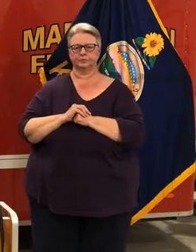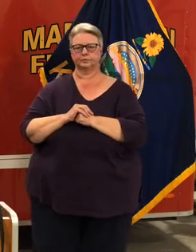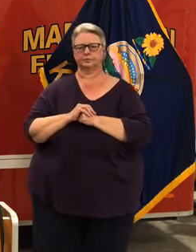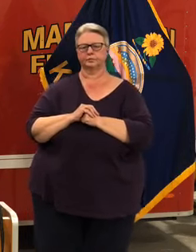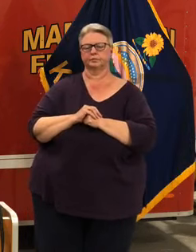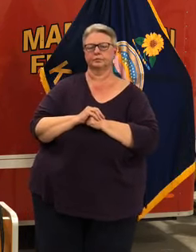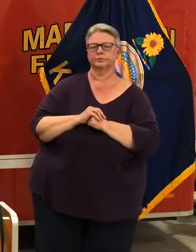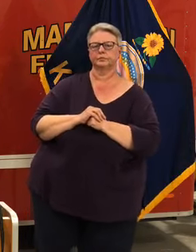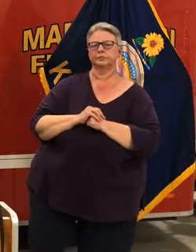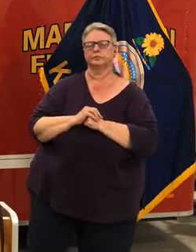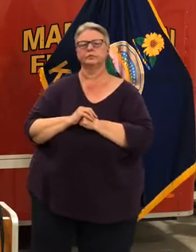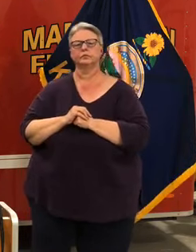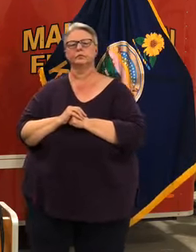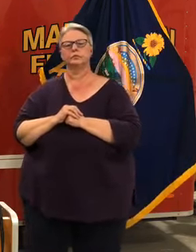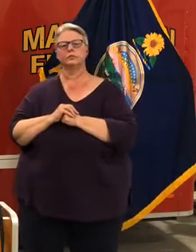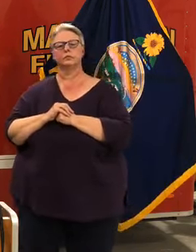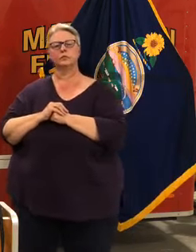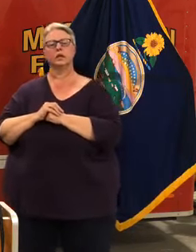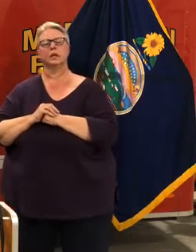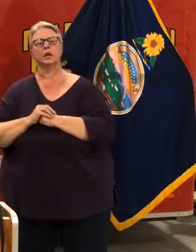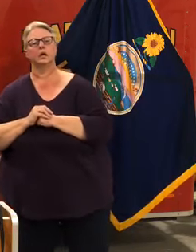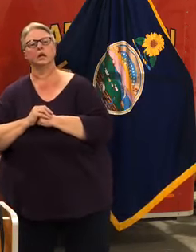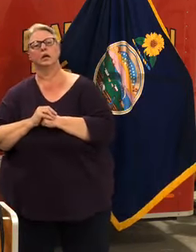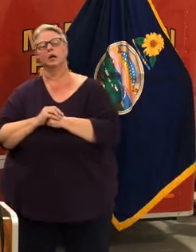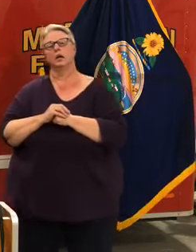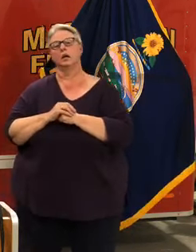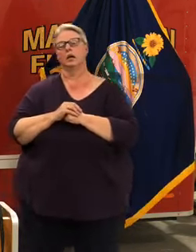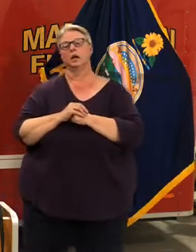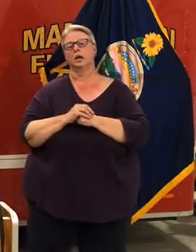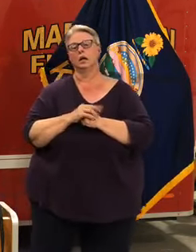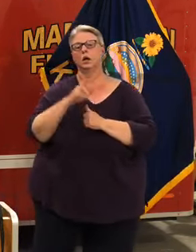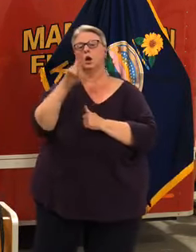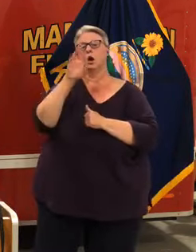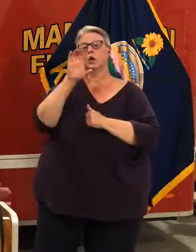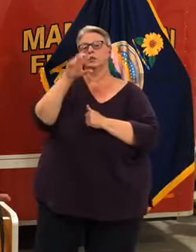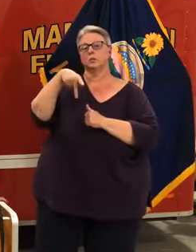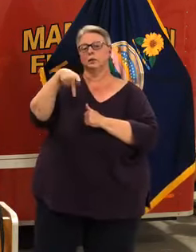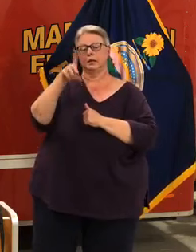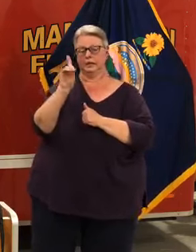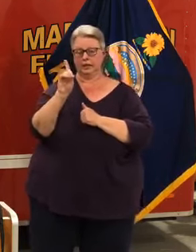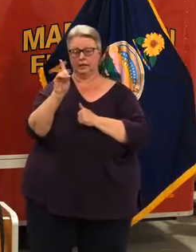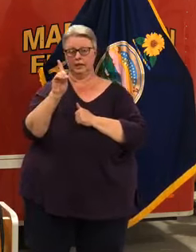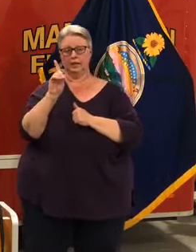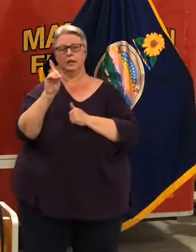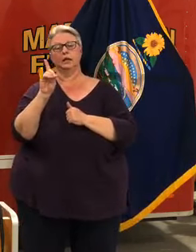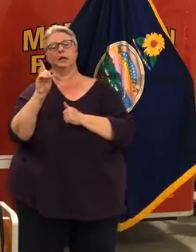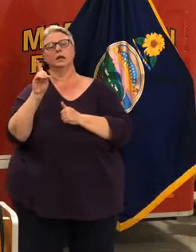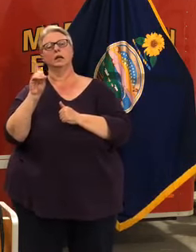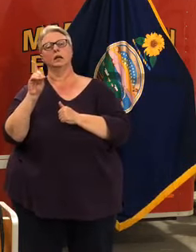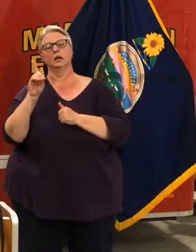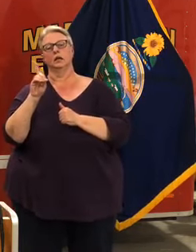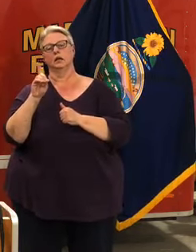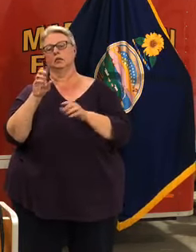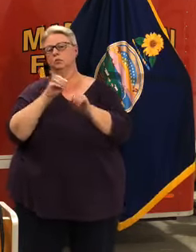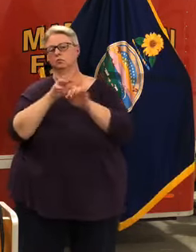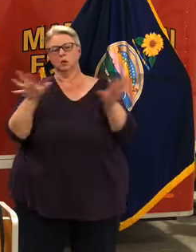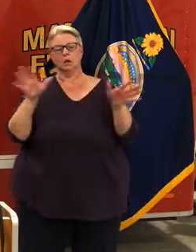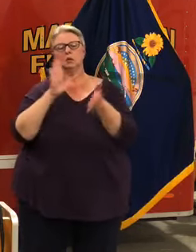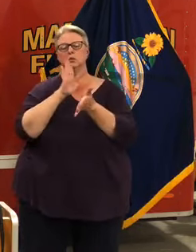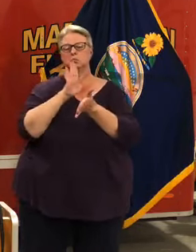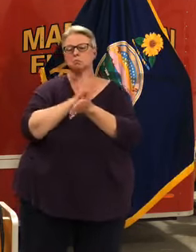employees safe? We've, again, put out, the RCPD has gone around, and we have more of the paperwork that will help